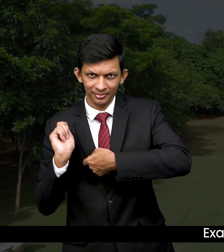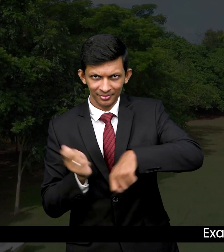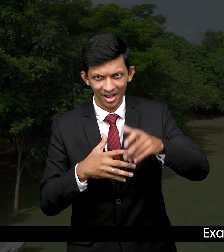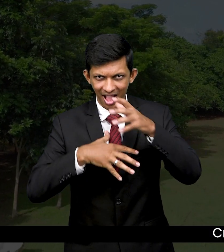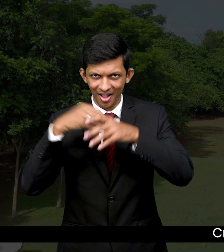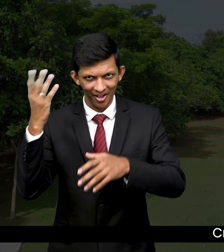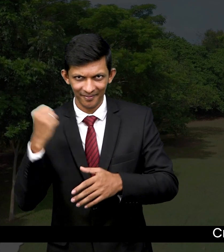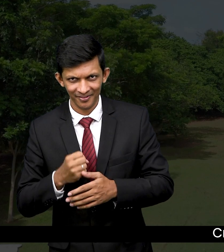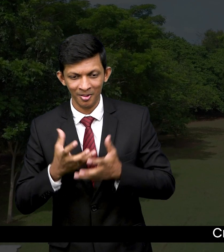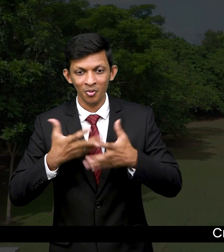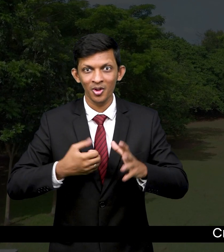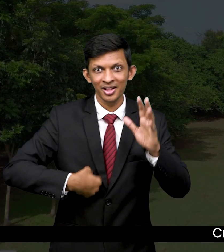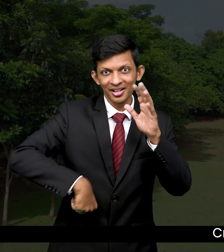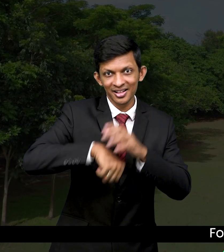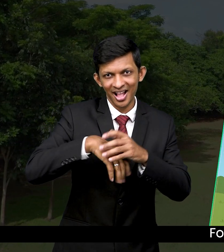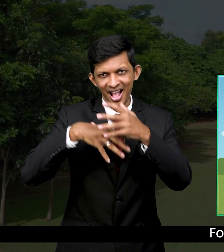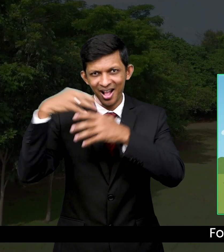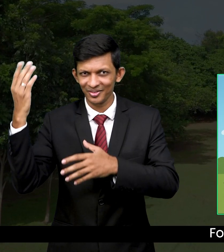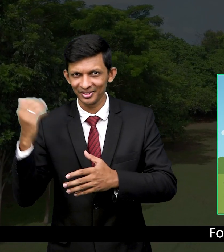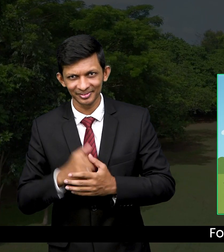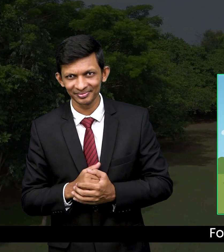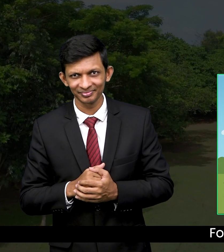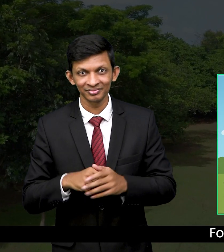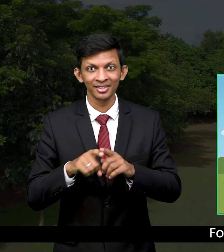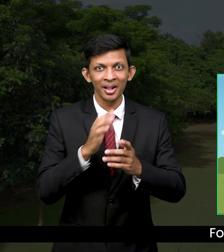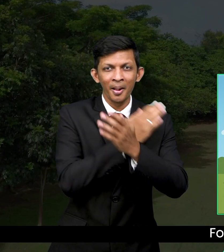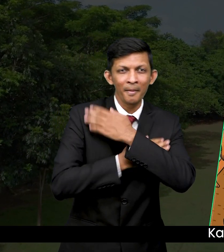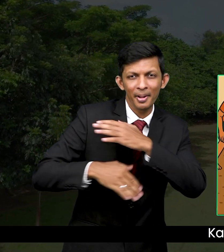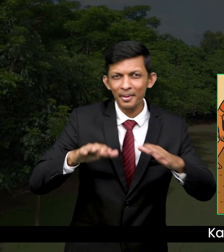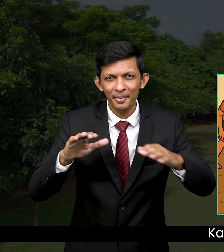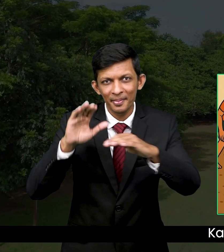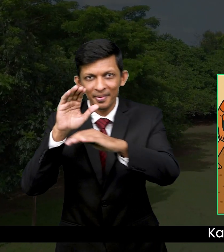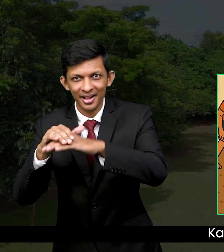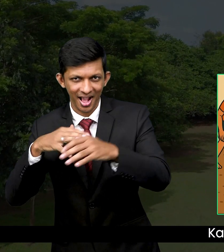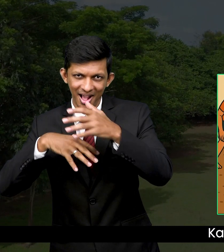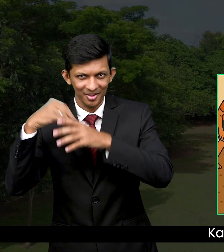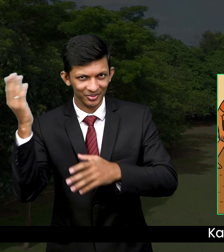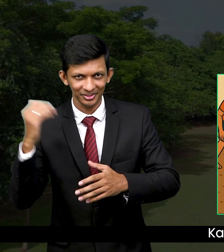Examples: cricket, football, kabaddi,